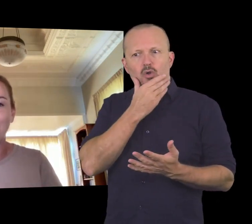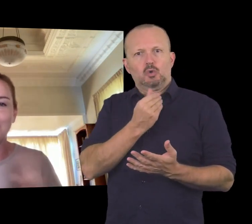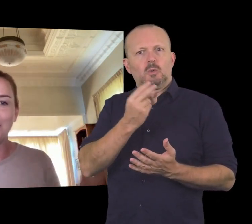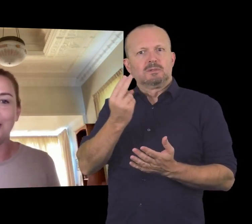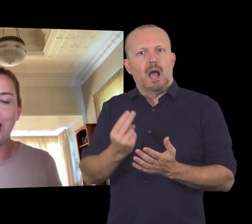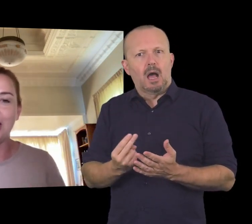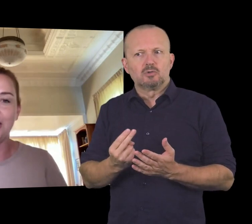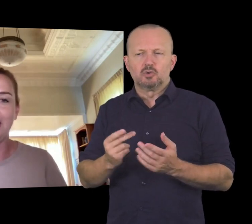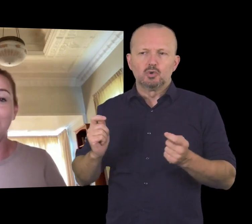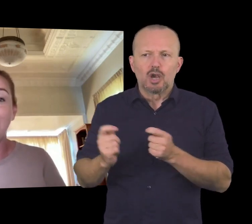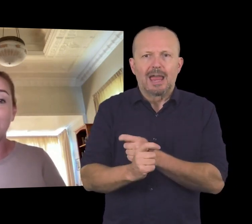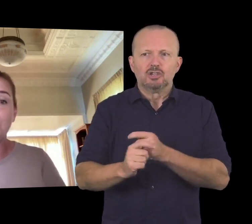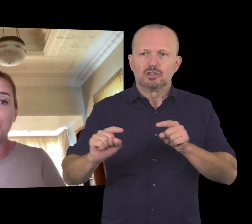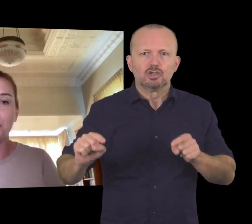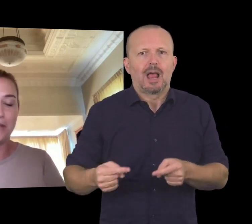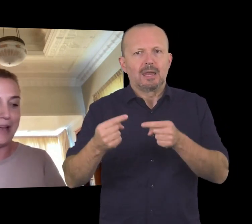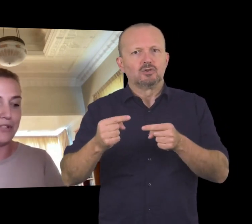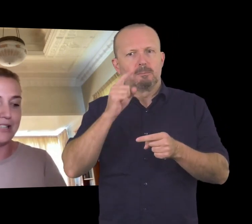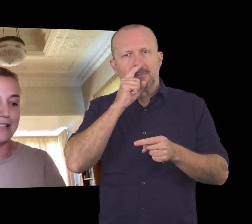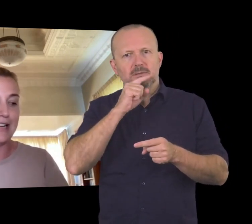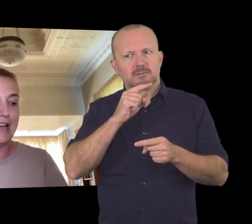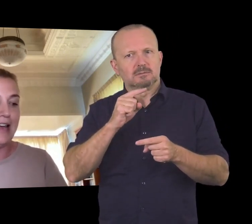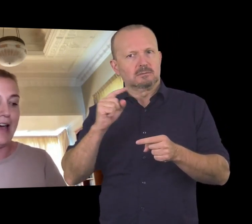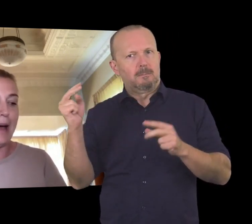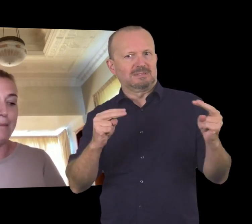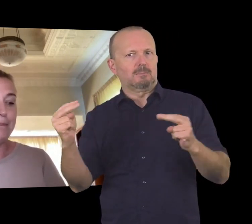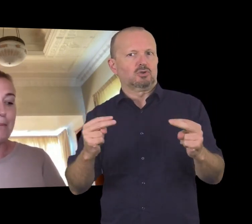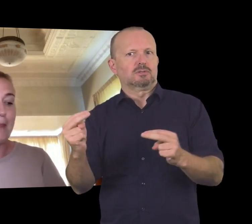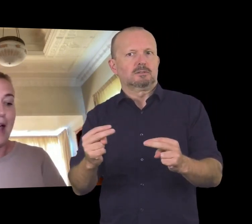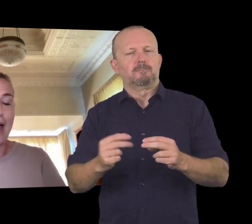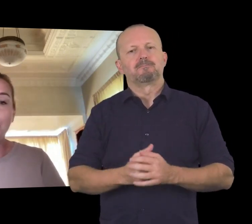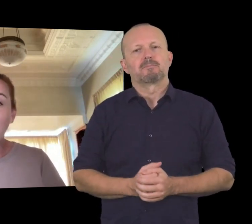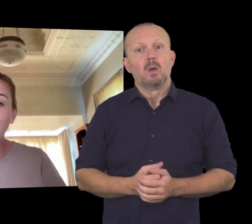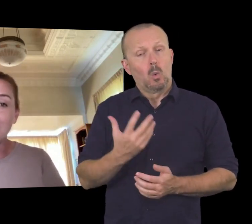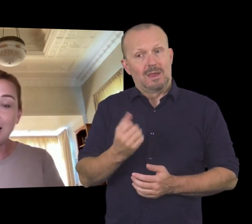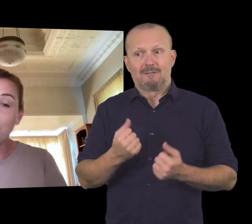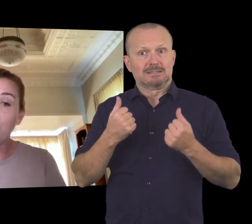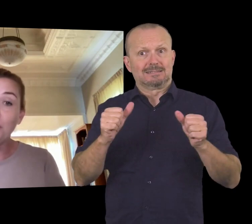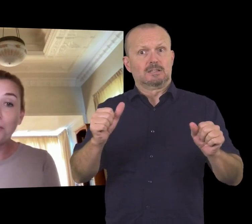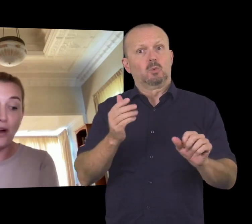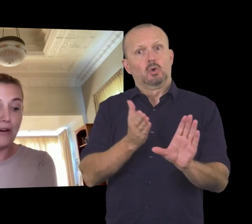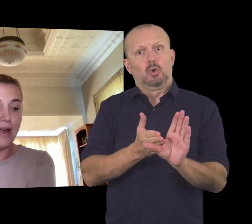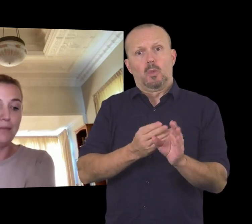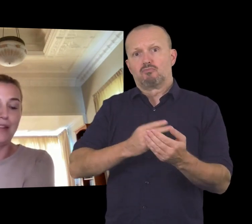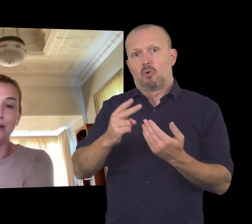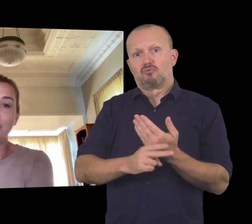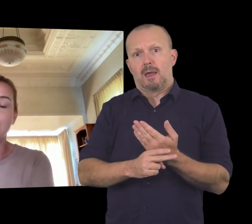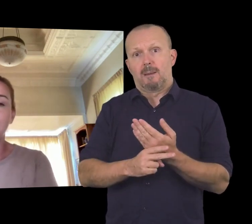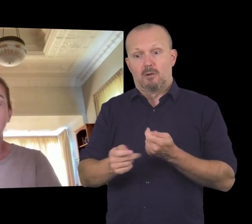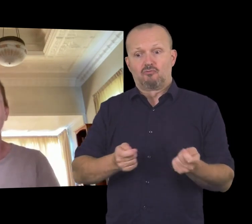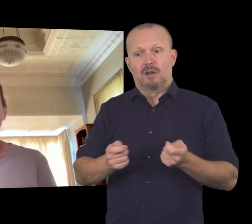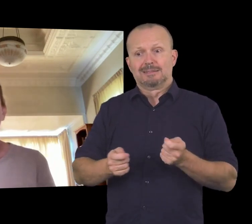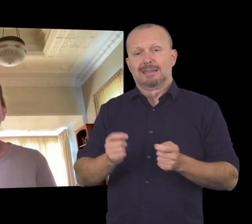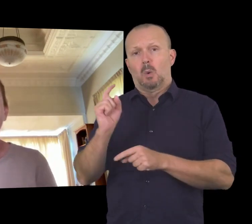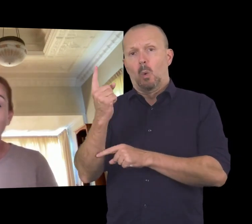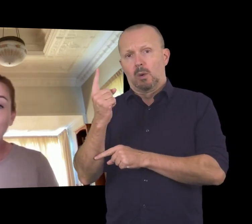use art to change and challenge people's perceptions. And we have a successful youth program that